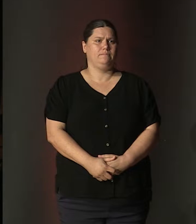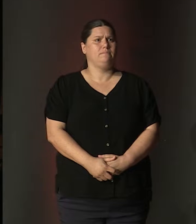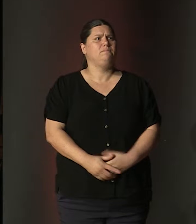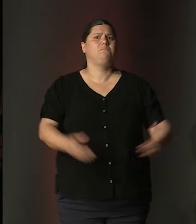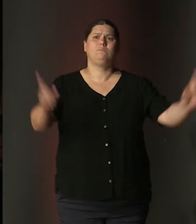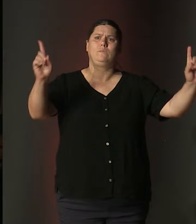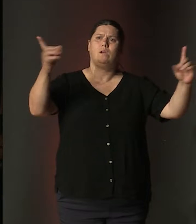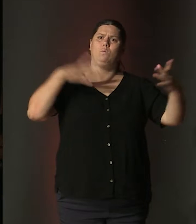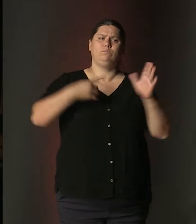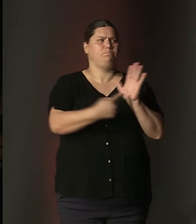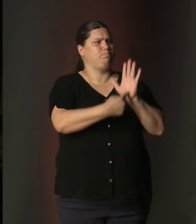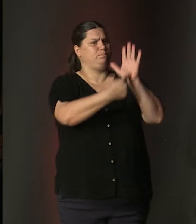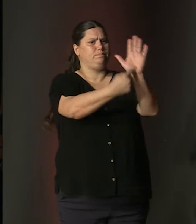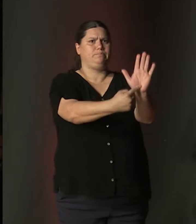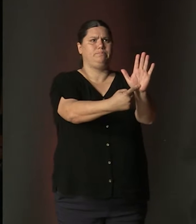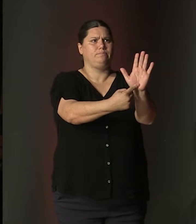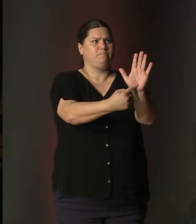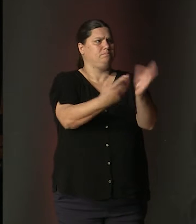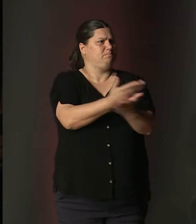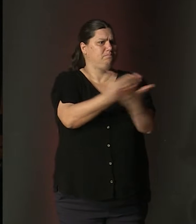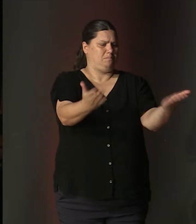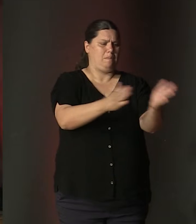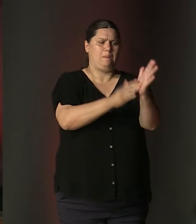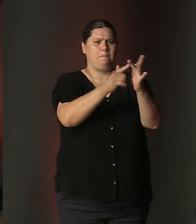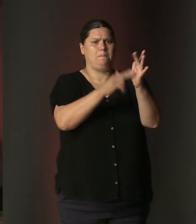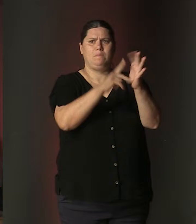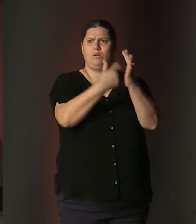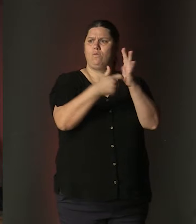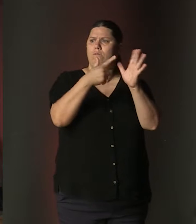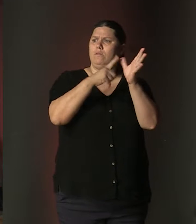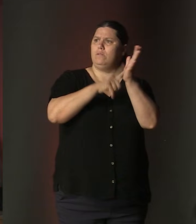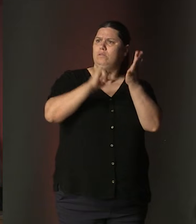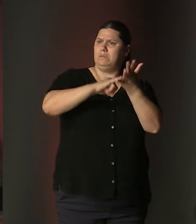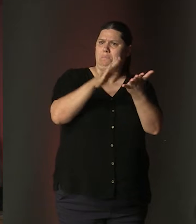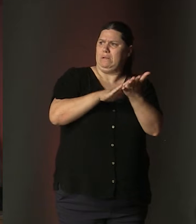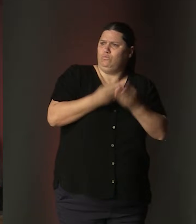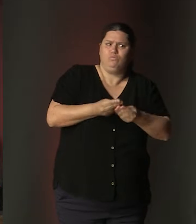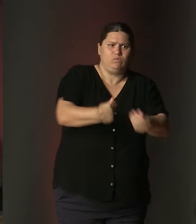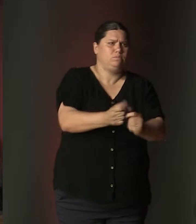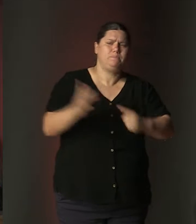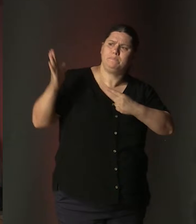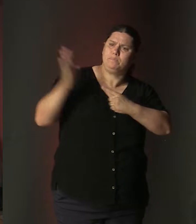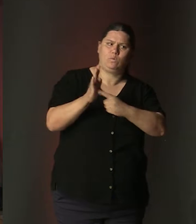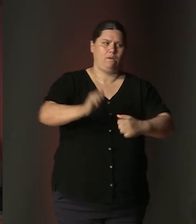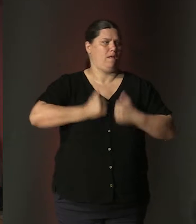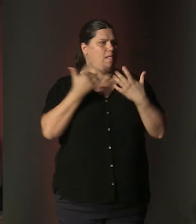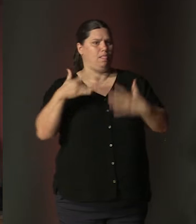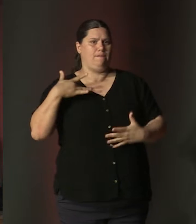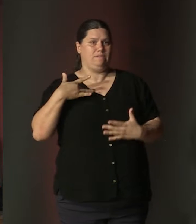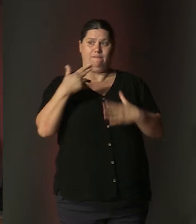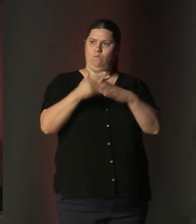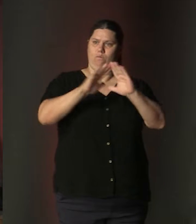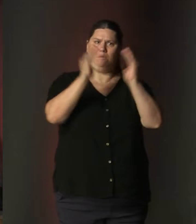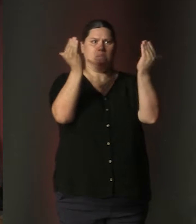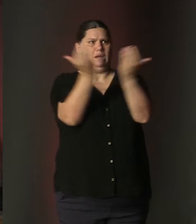Today I'd like to make the case to you that minerals are essential to our lives and to the fate of our